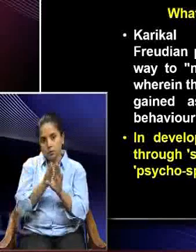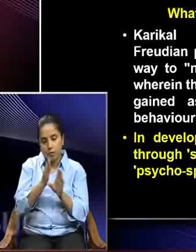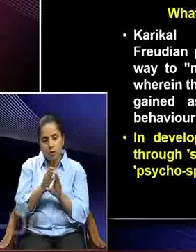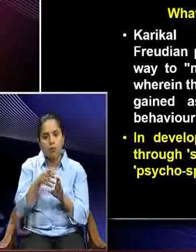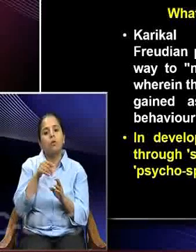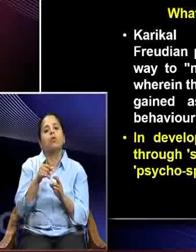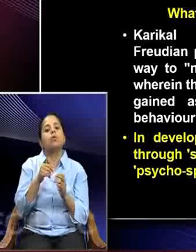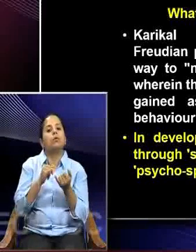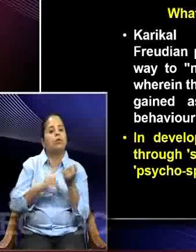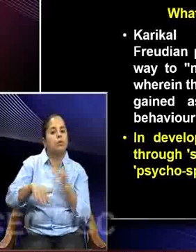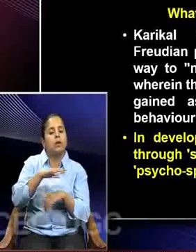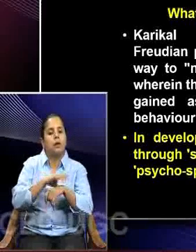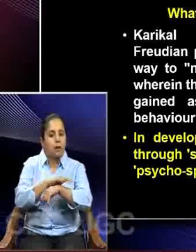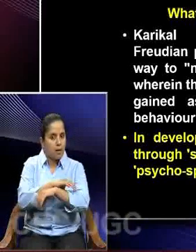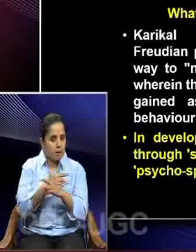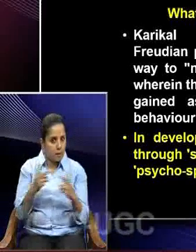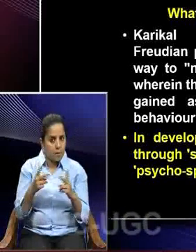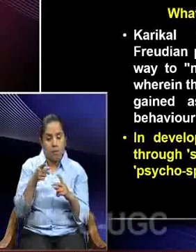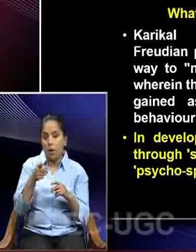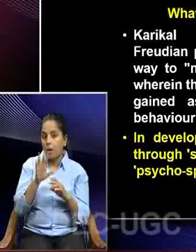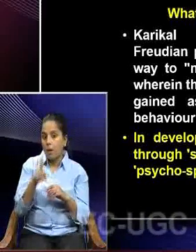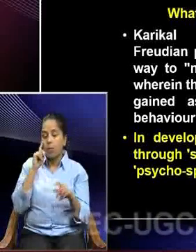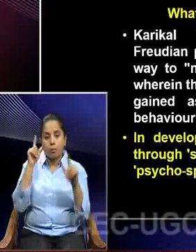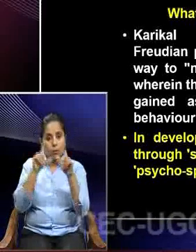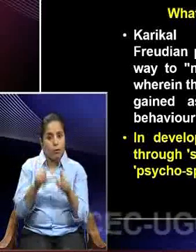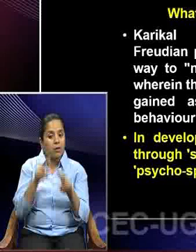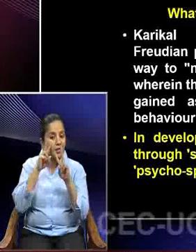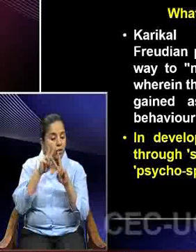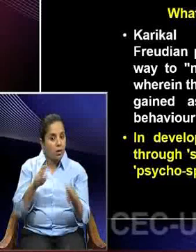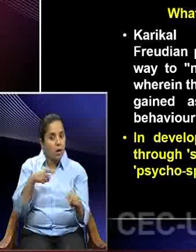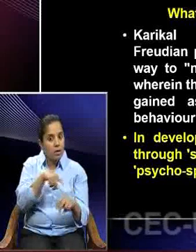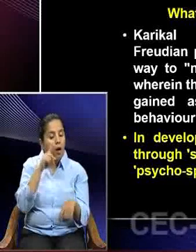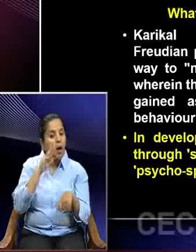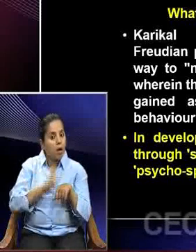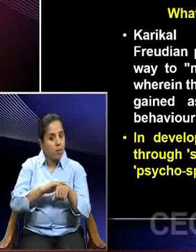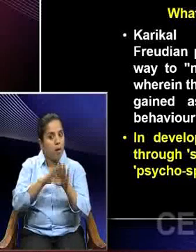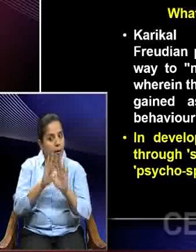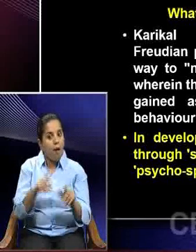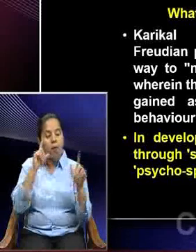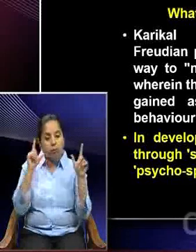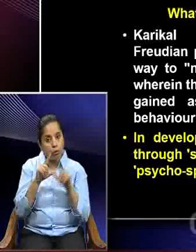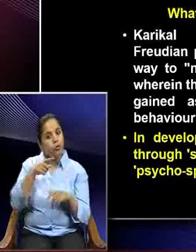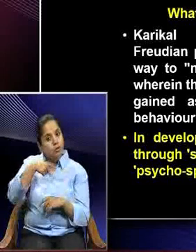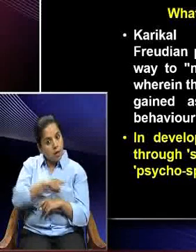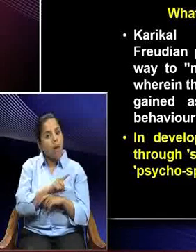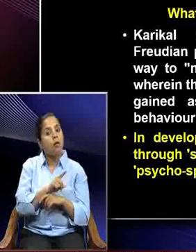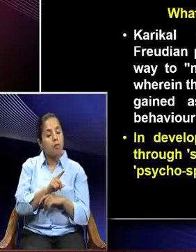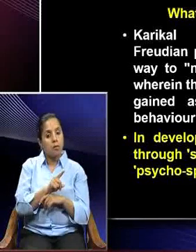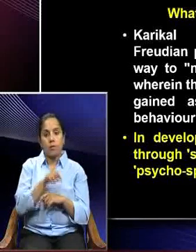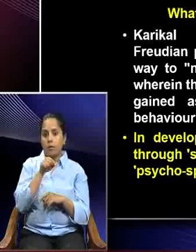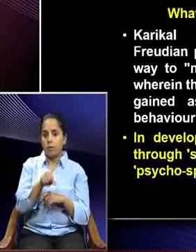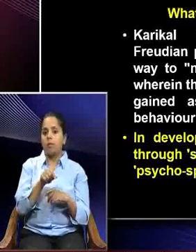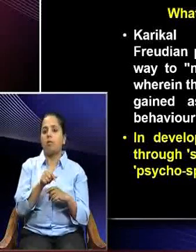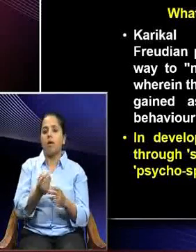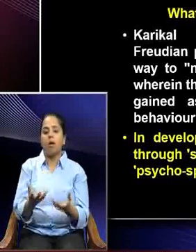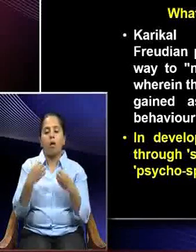therapy. So they are witnessing, the researcher indicates here that this has